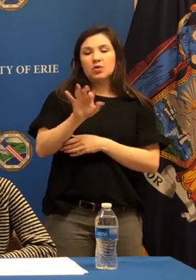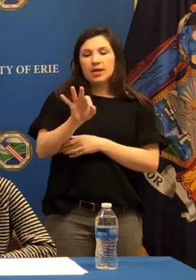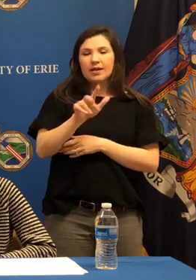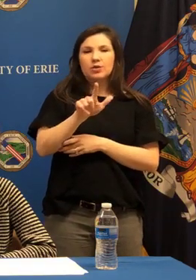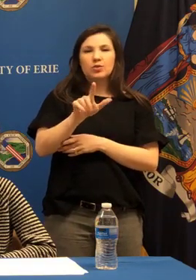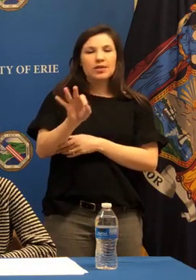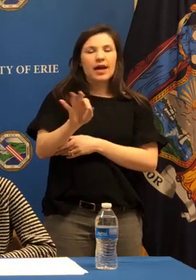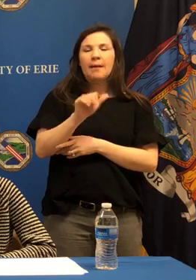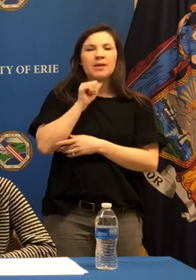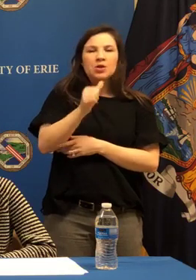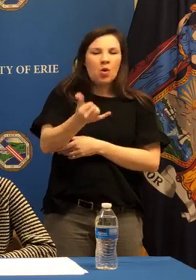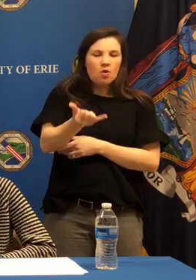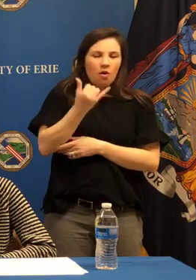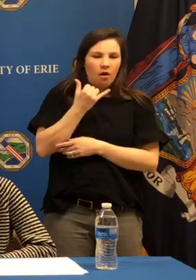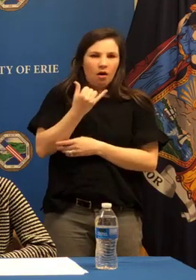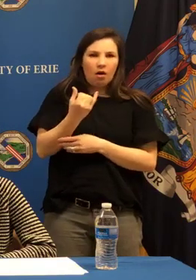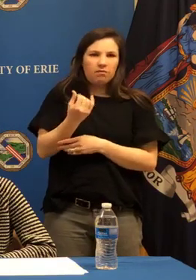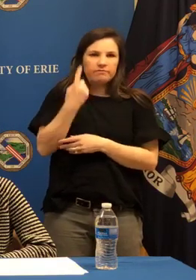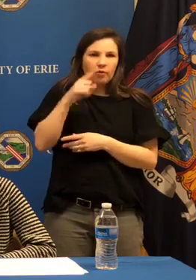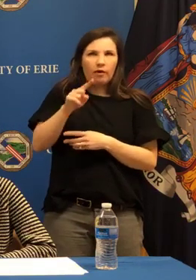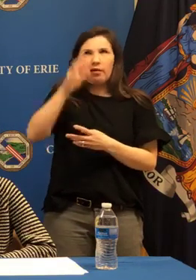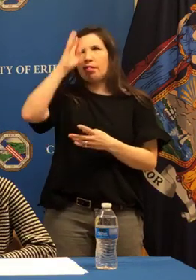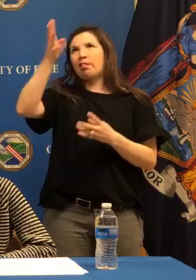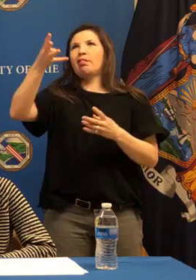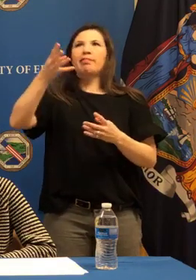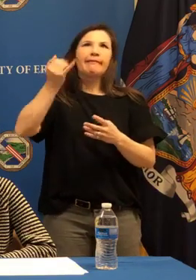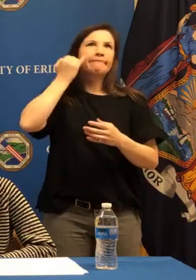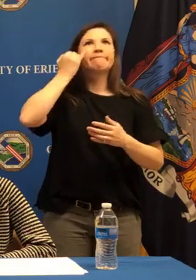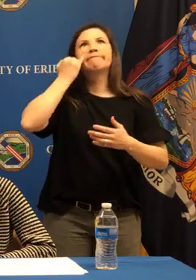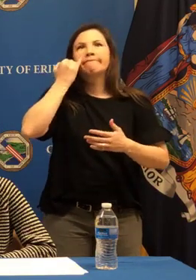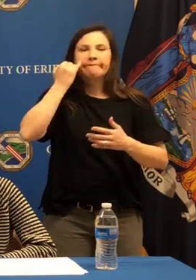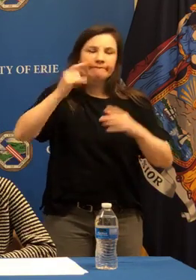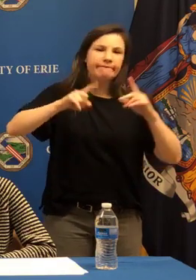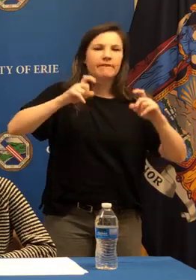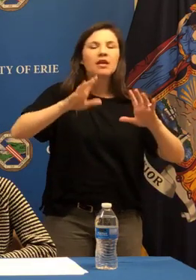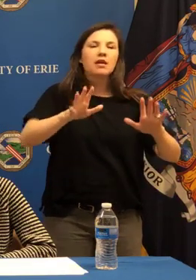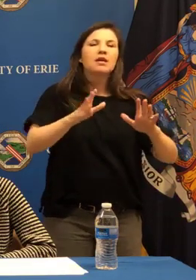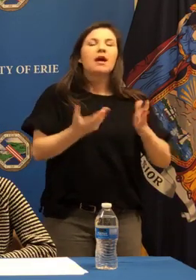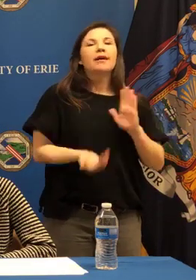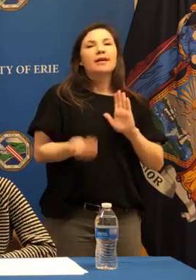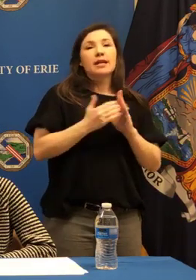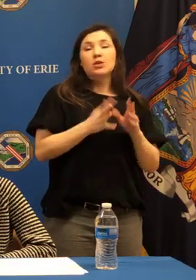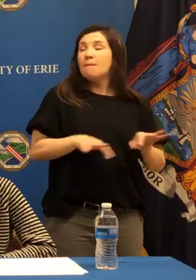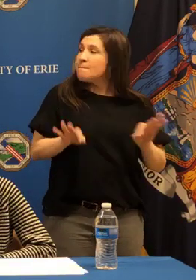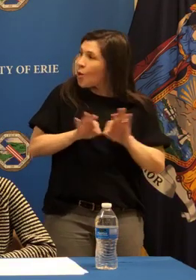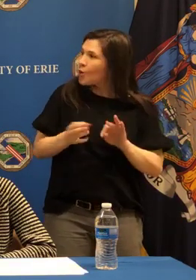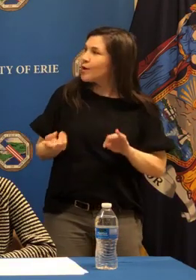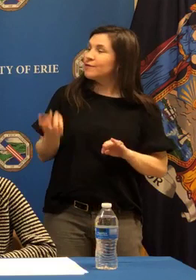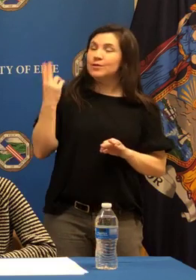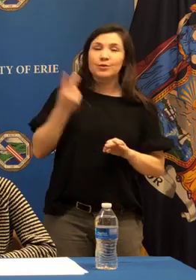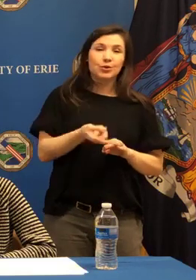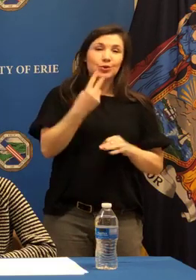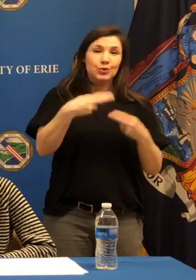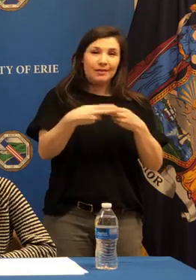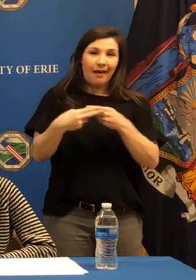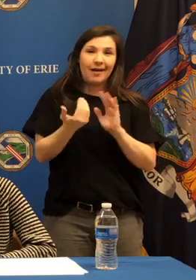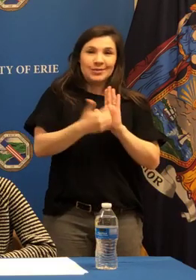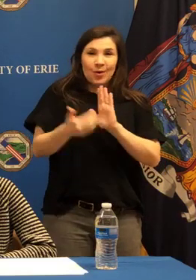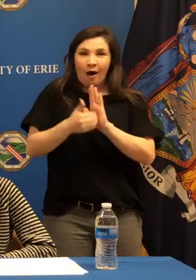call us for hypotheticals. Once again, it's so important. We got it on 2 slides in a row, just so